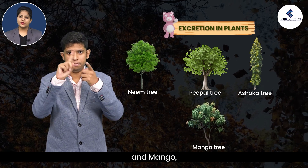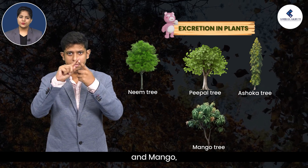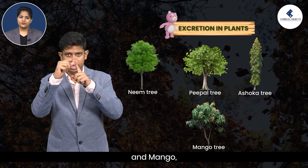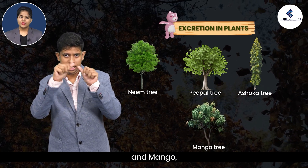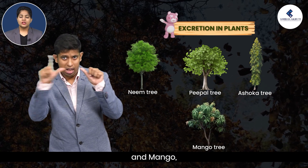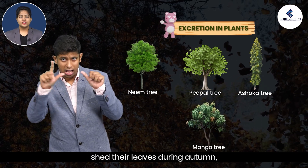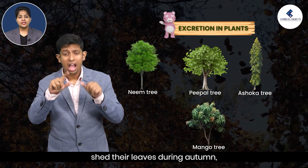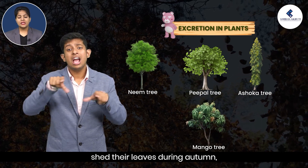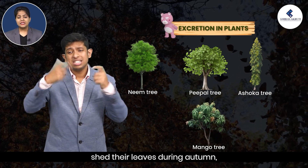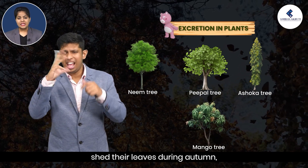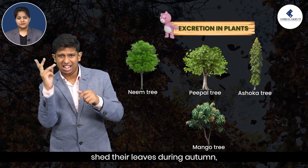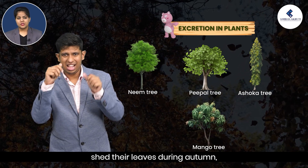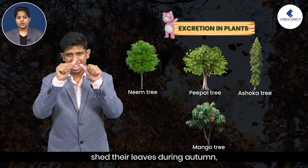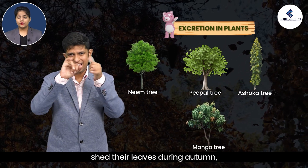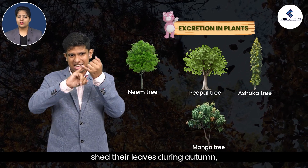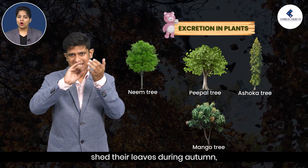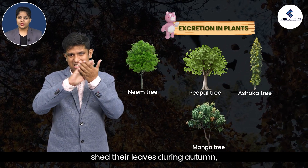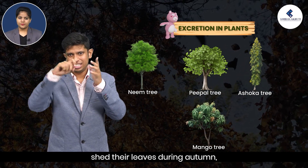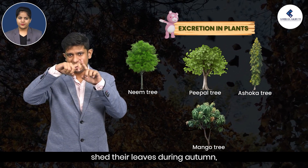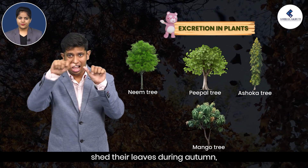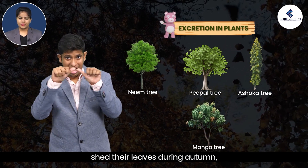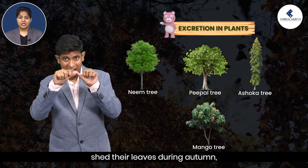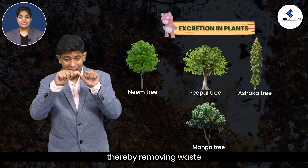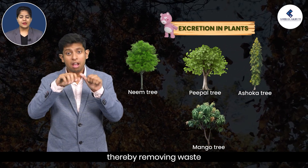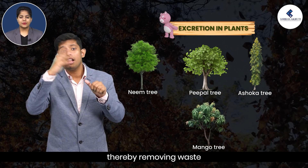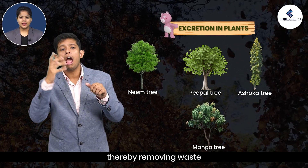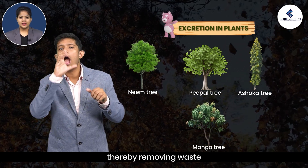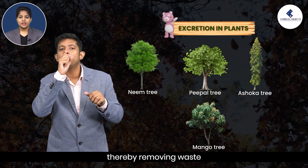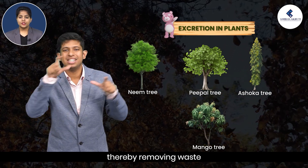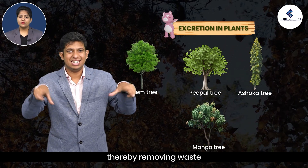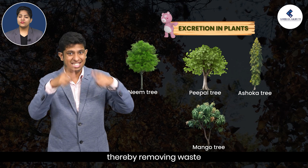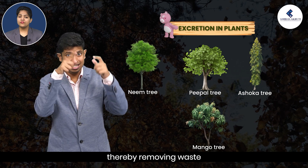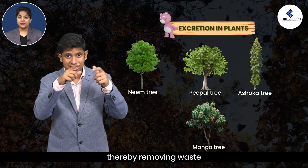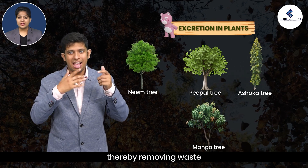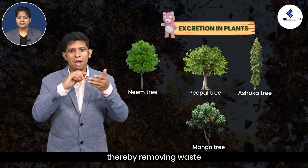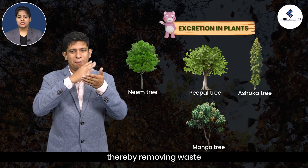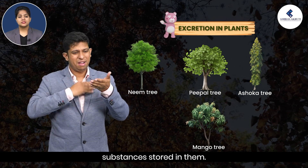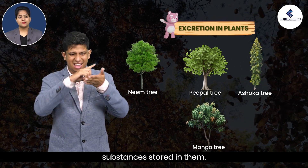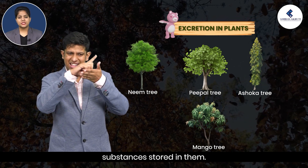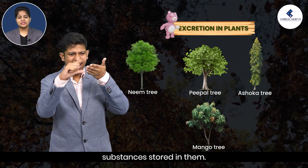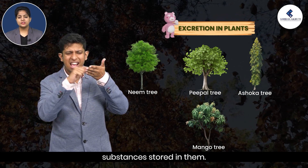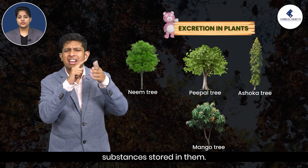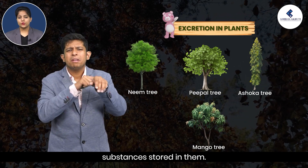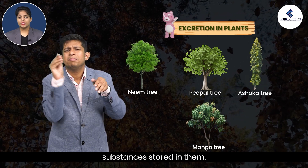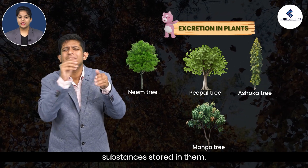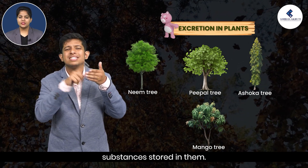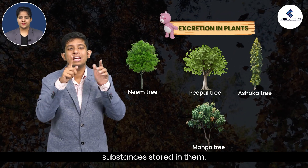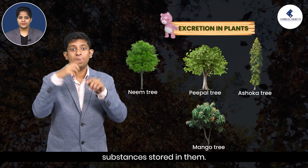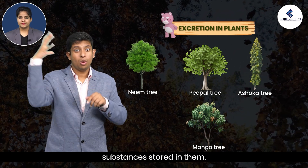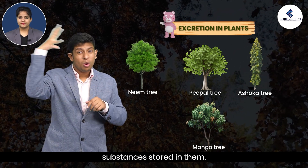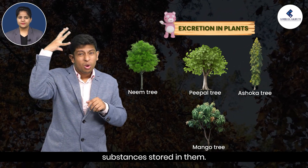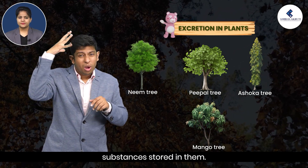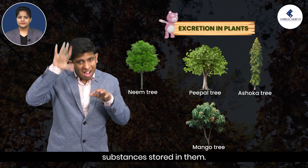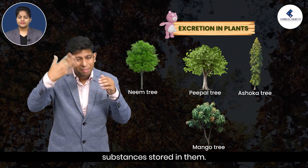and mango shed their leaves during autumn, thereby removing waste substances stored in